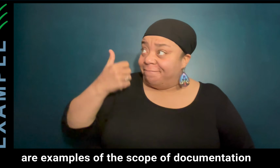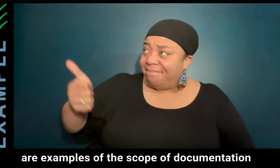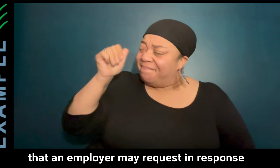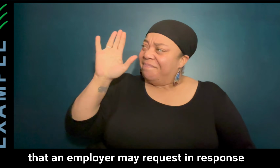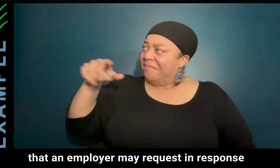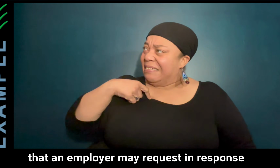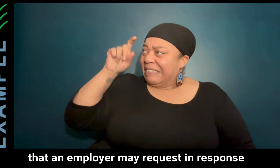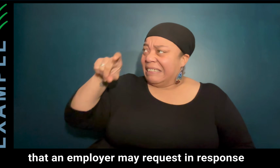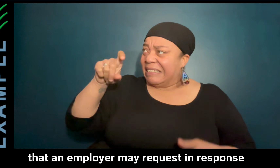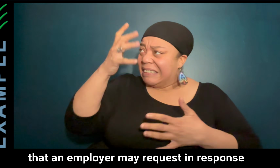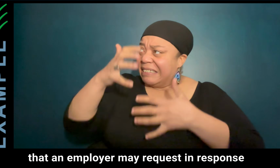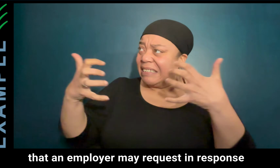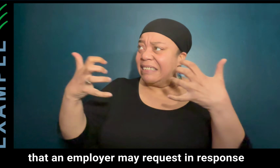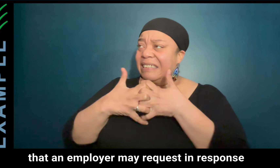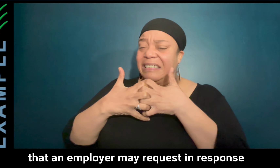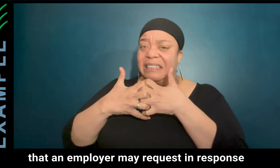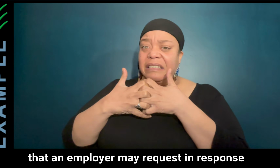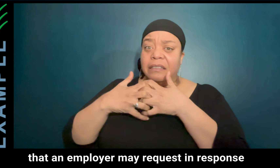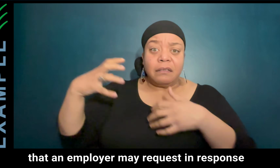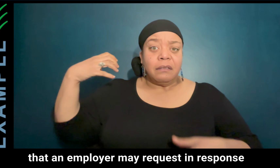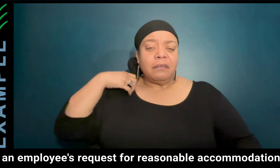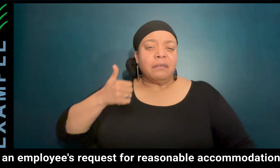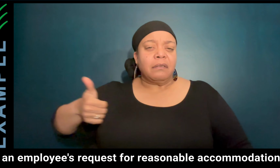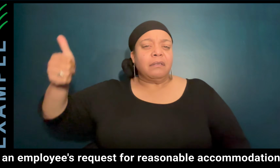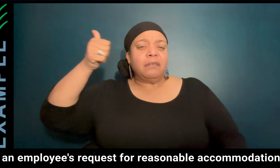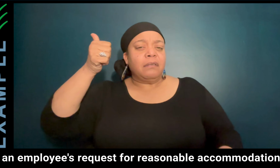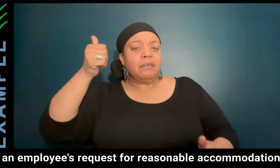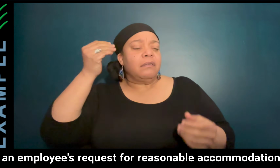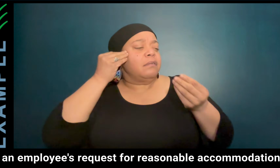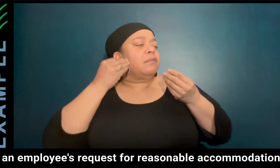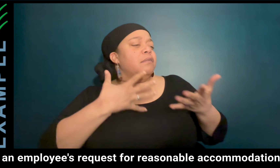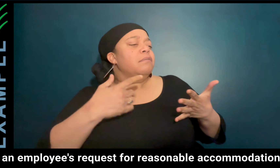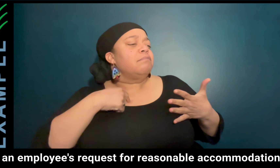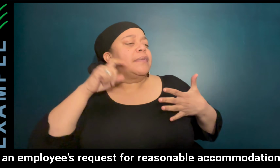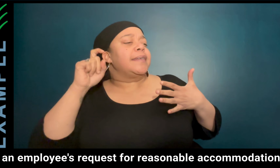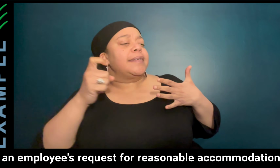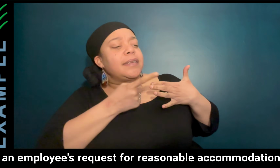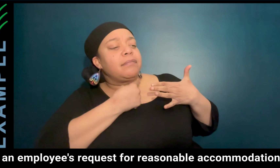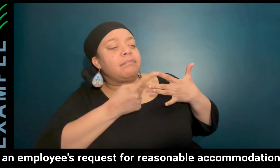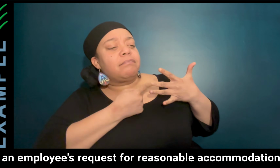that an employer may request in response to an employee's request for reasonable accommodation.